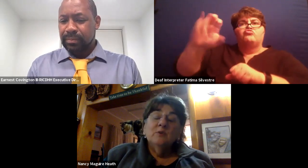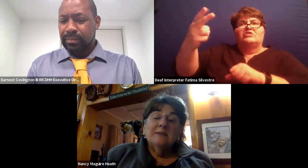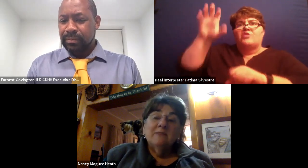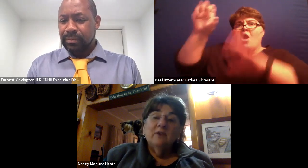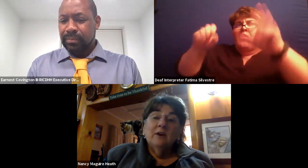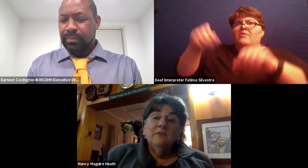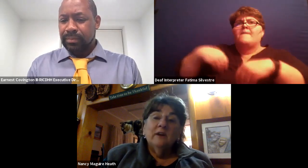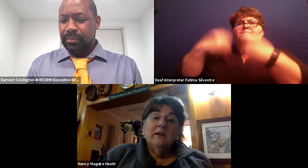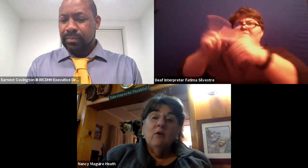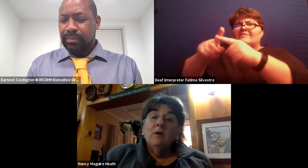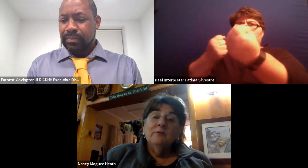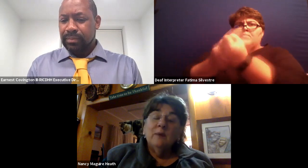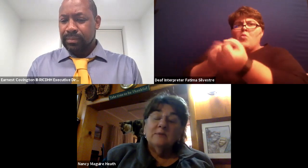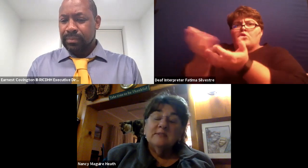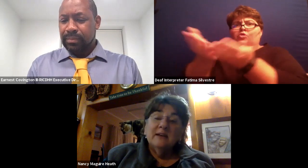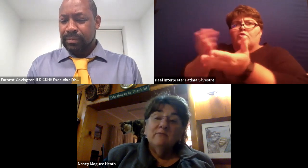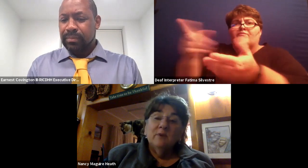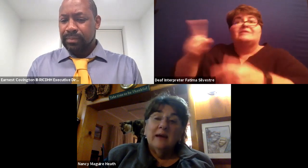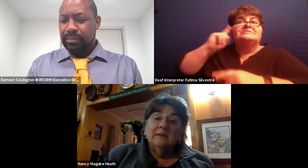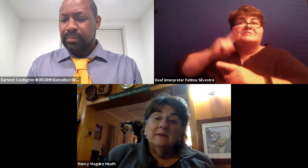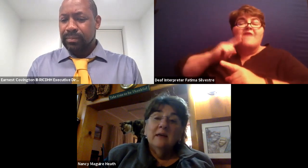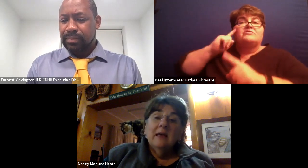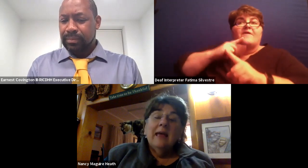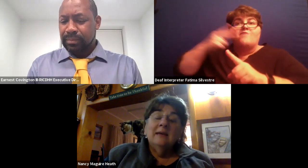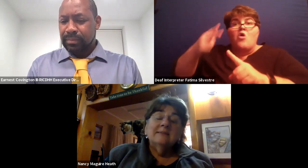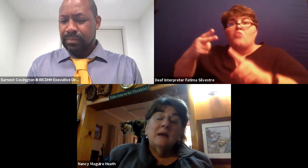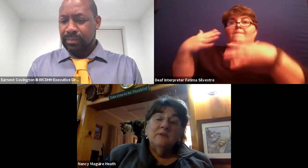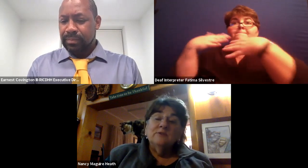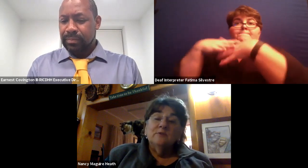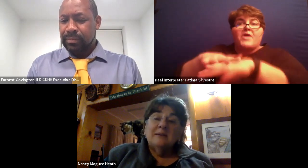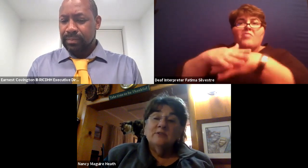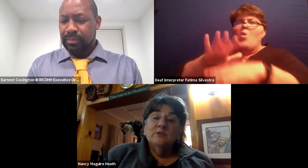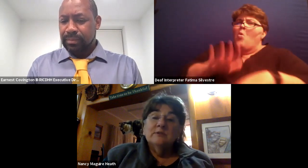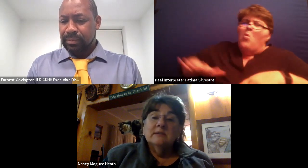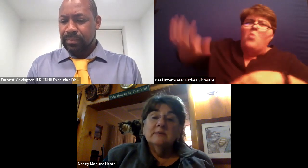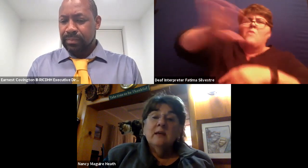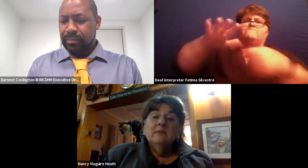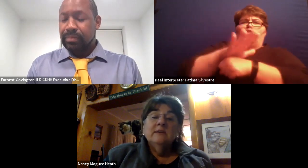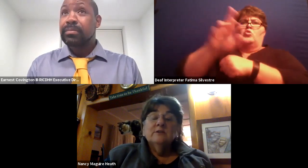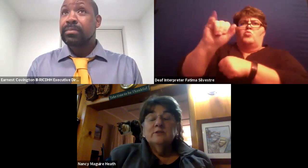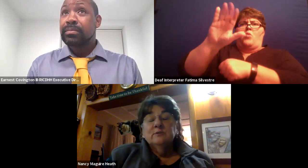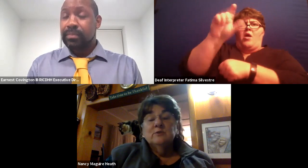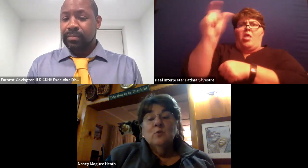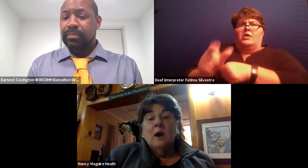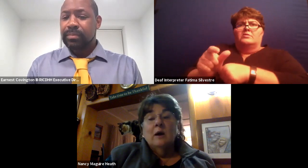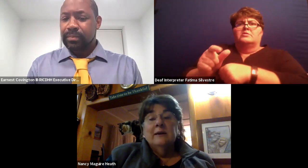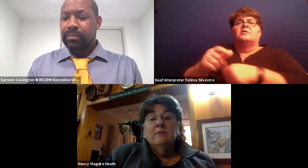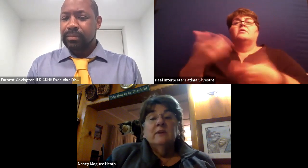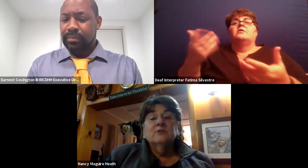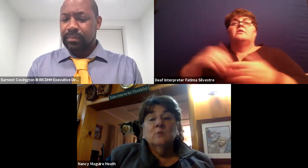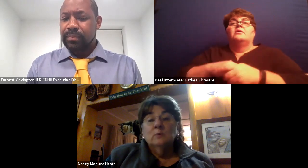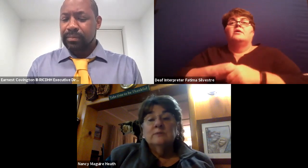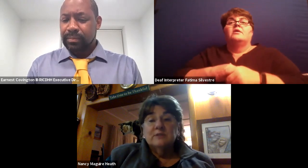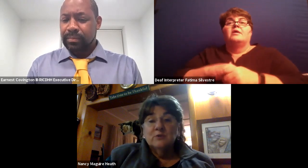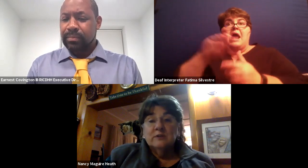students who are deaf and hard of hearing all throughout the state of Rhode Island and southeastern Massachusetts. These are students who are in